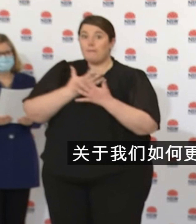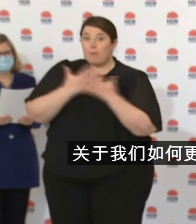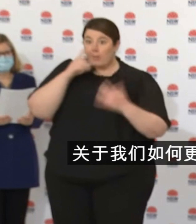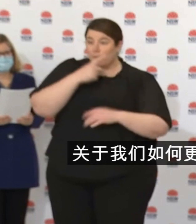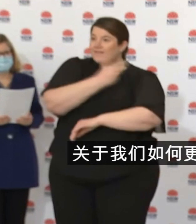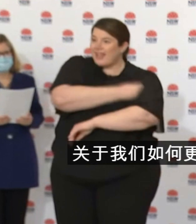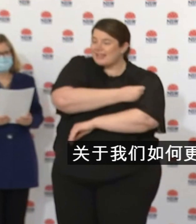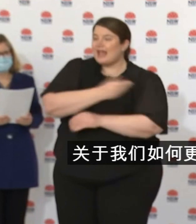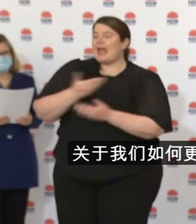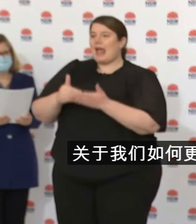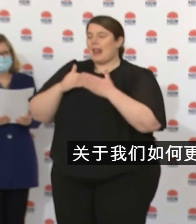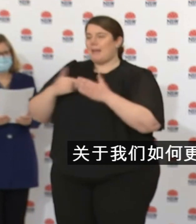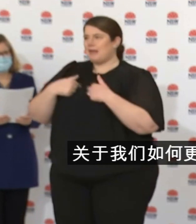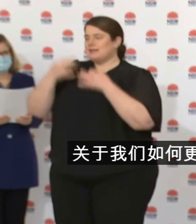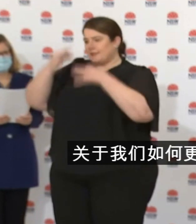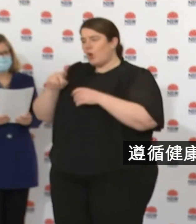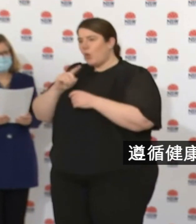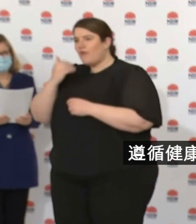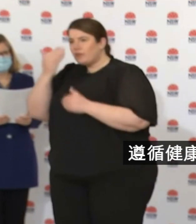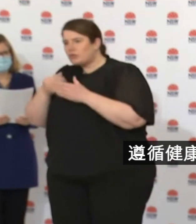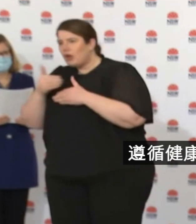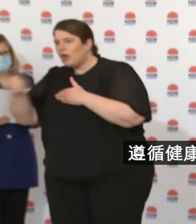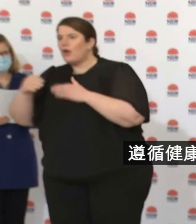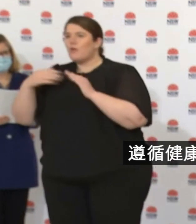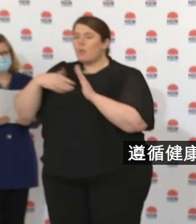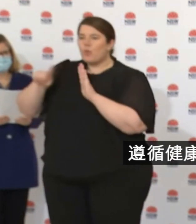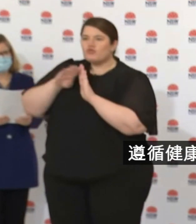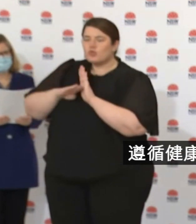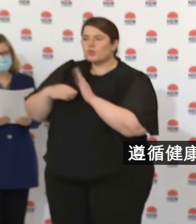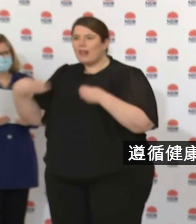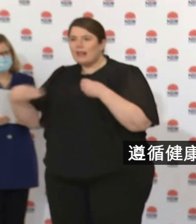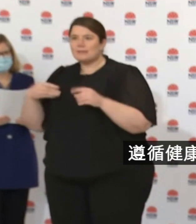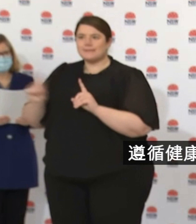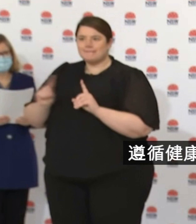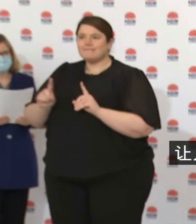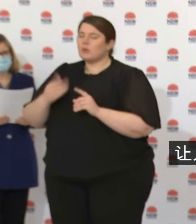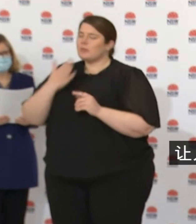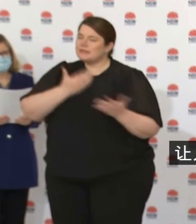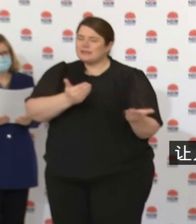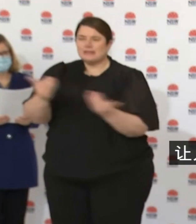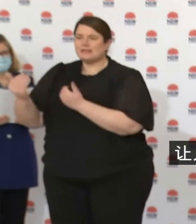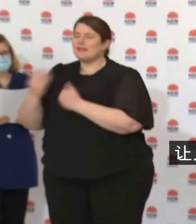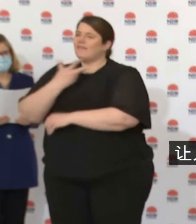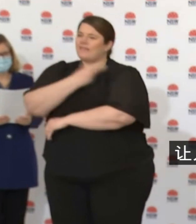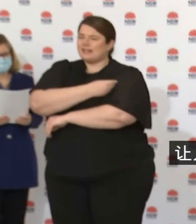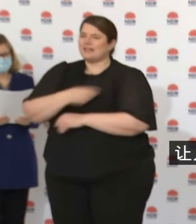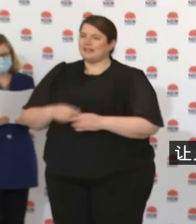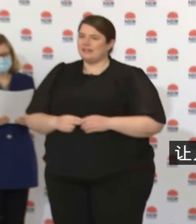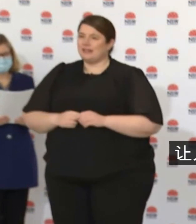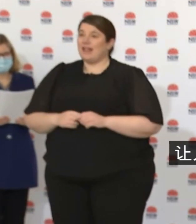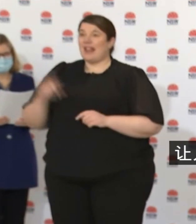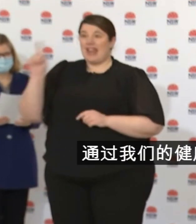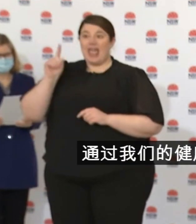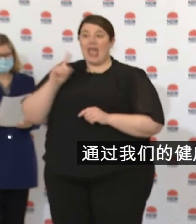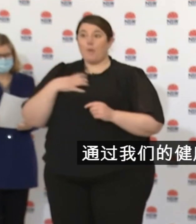how we live more freely moving forward. And I encourage everybody to follow the health advice, come forward and get vaccinated. We're making it easier for people to get